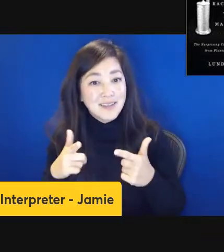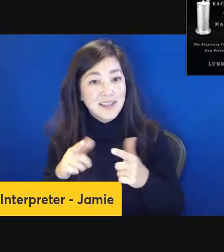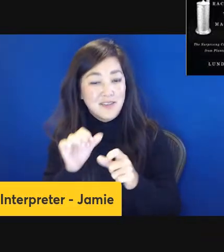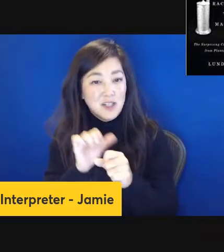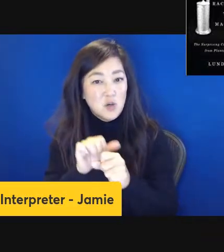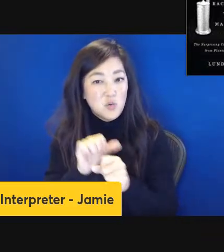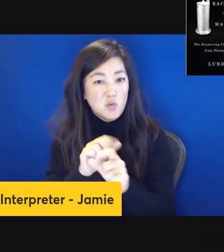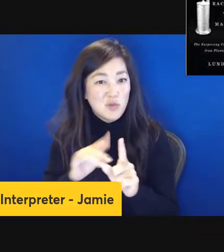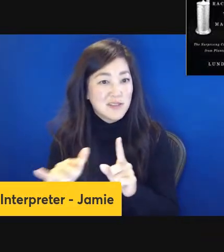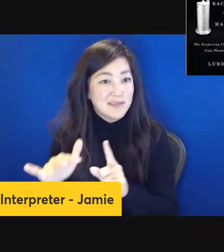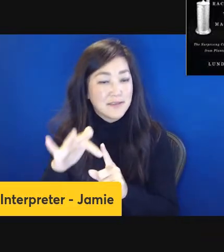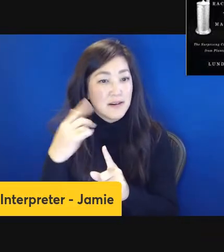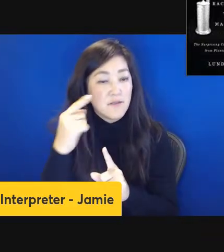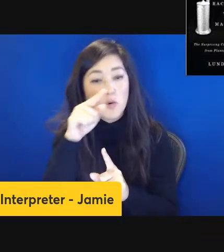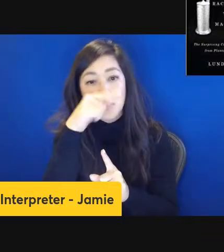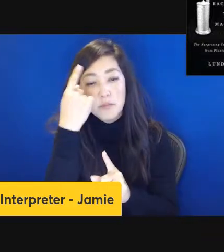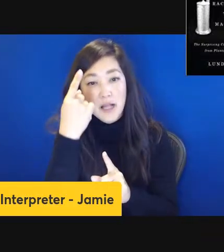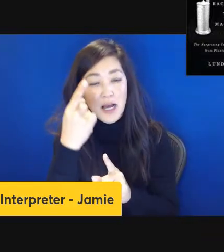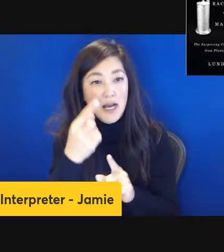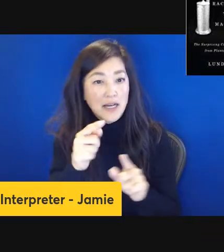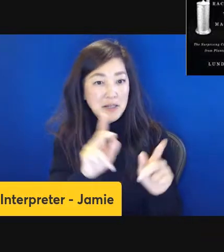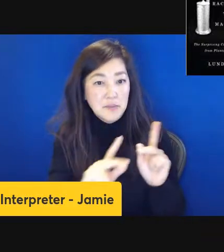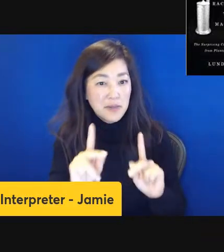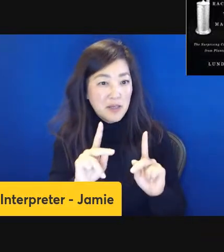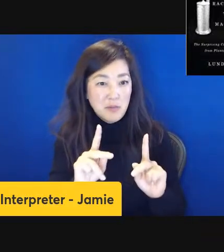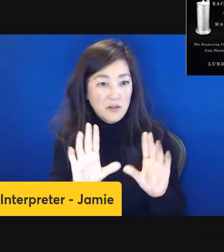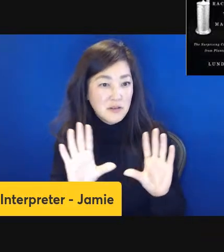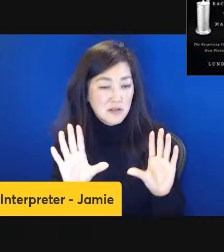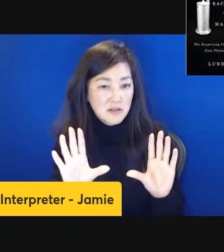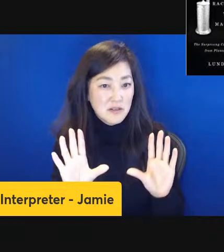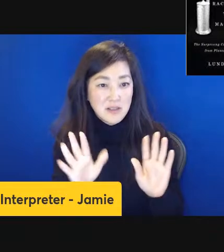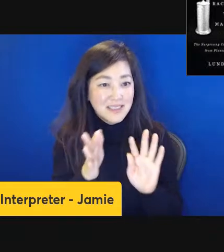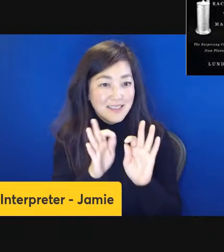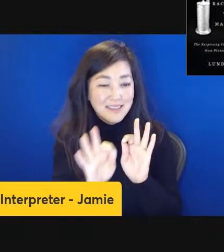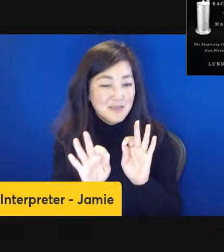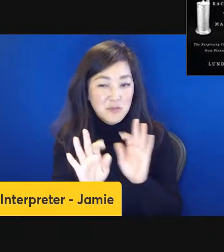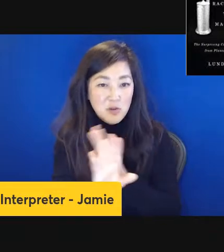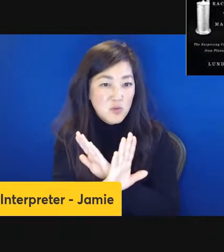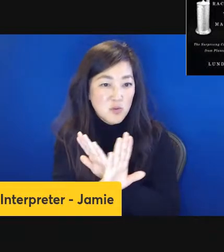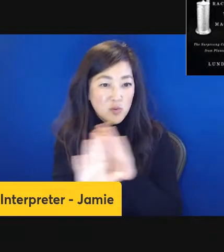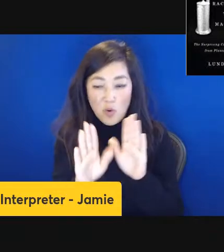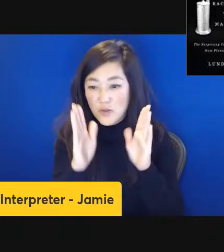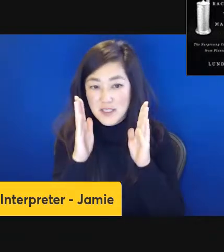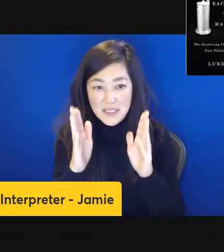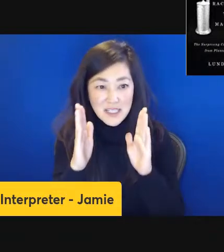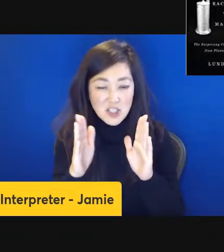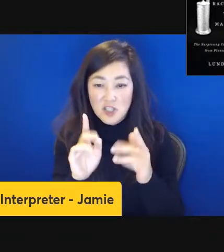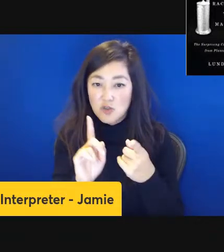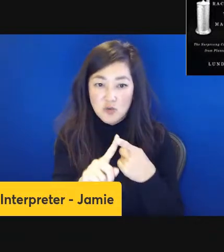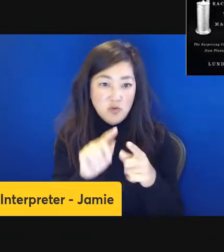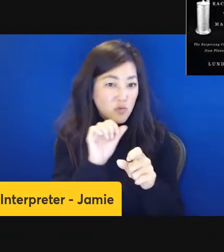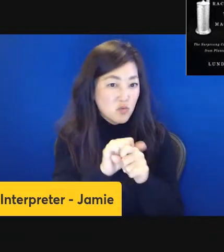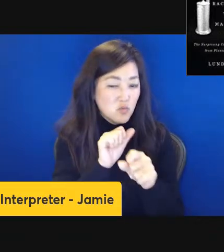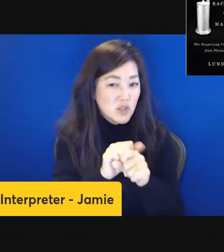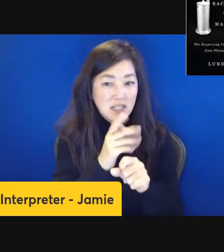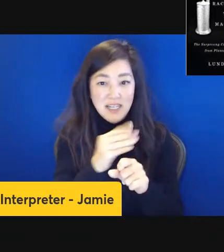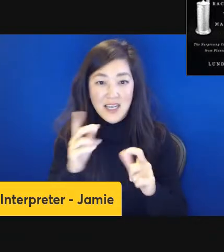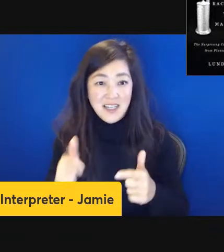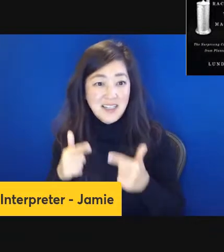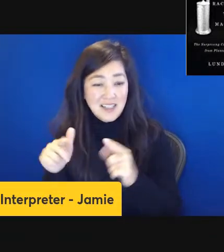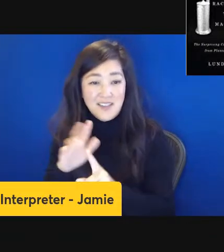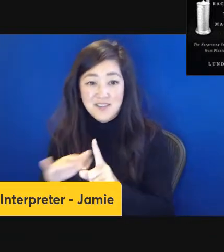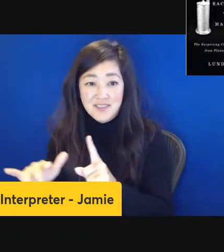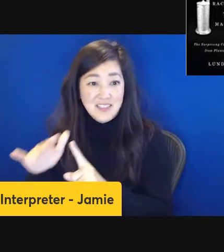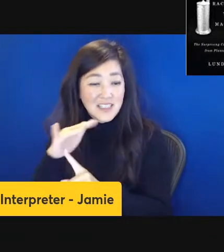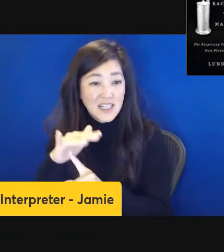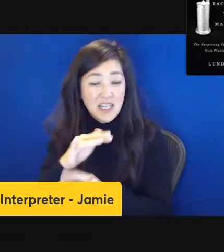Black individuals. There was just simply no attention to living and working conditions. Blackness